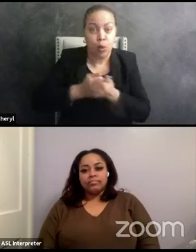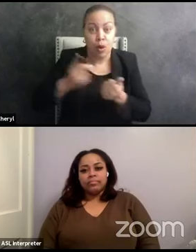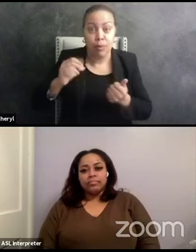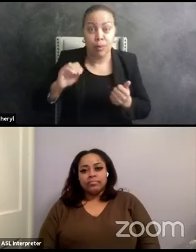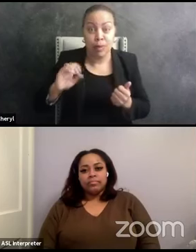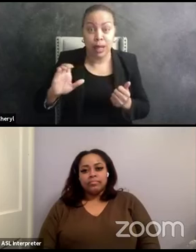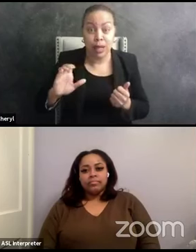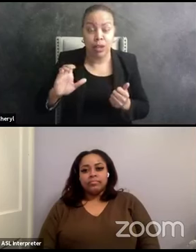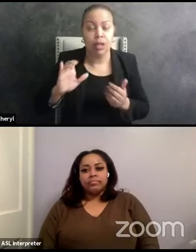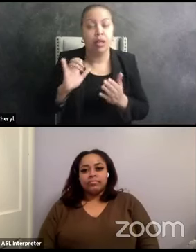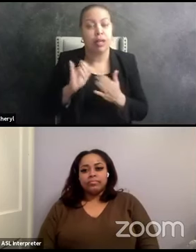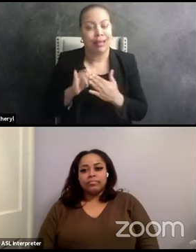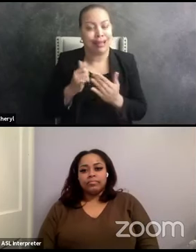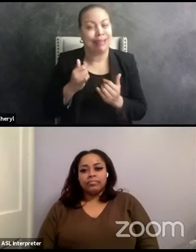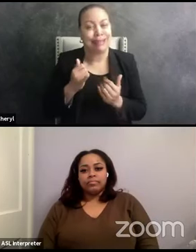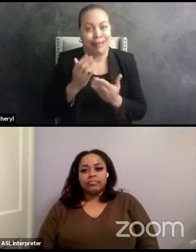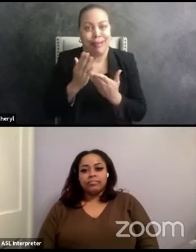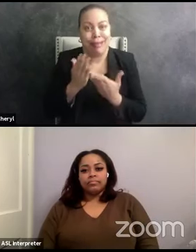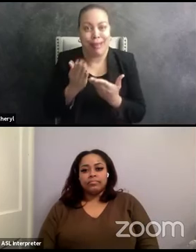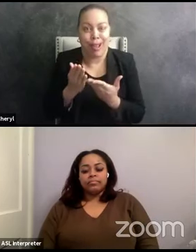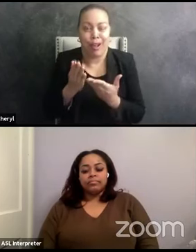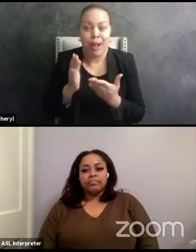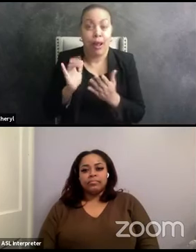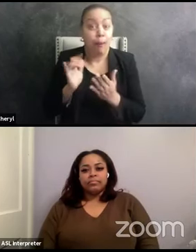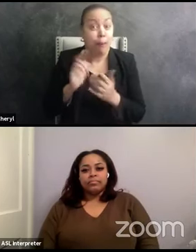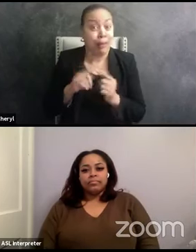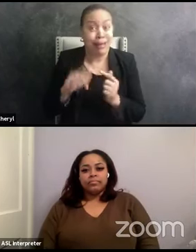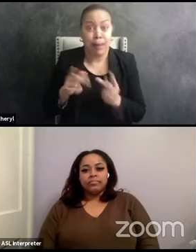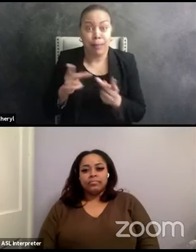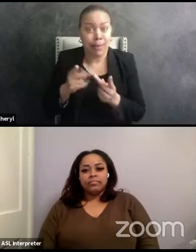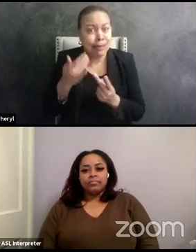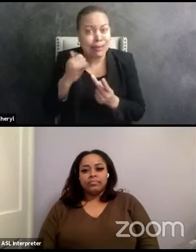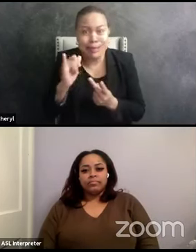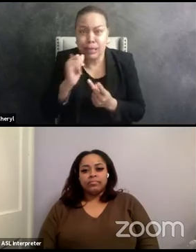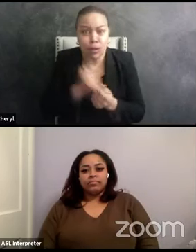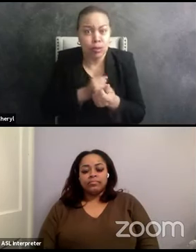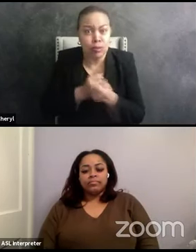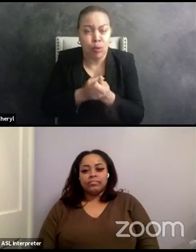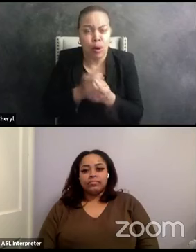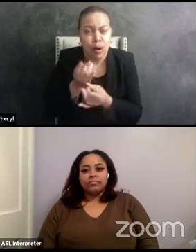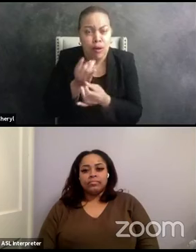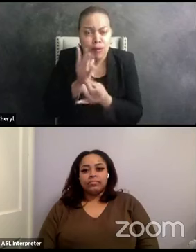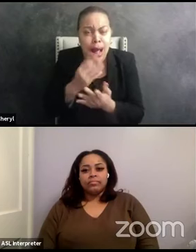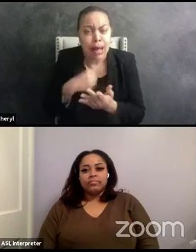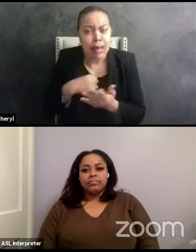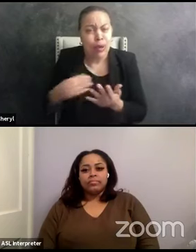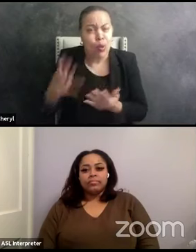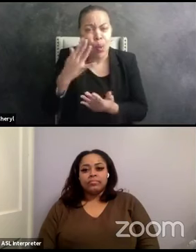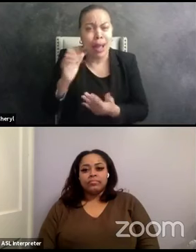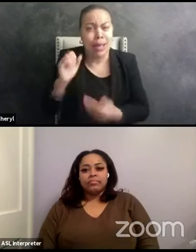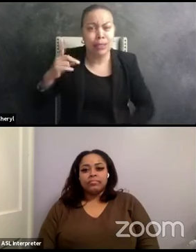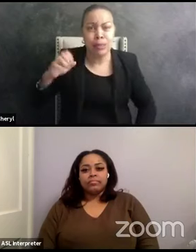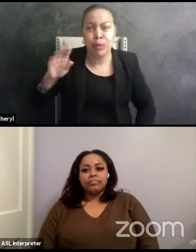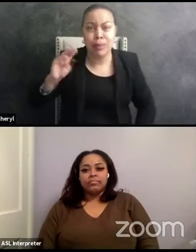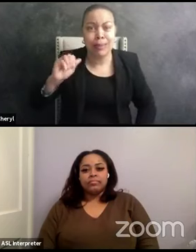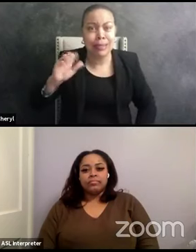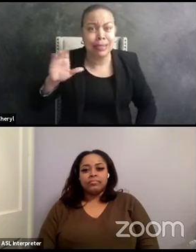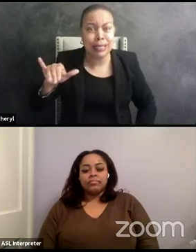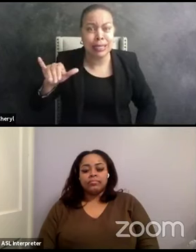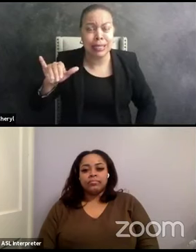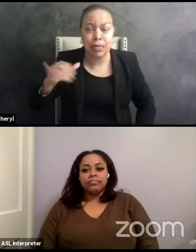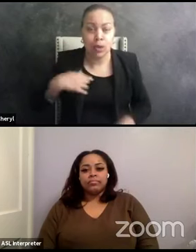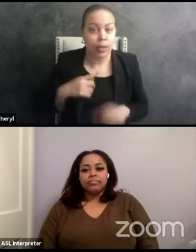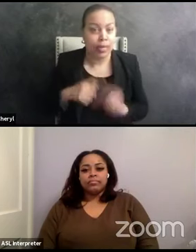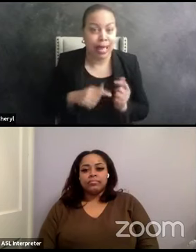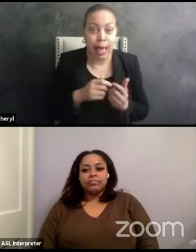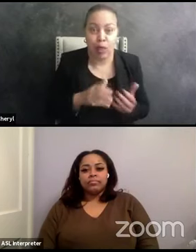still makes sure that entrenches violent white supremacy. And it makes me angry because we can't lose it, and it's